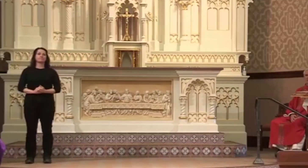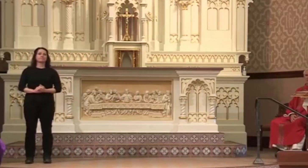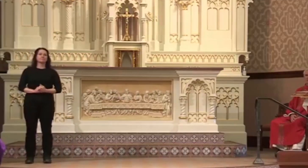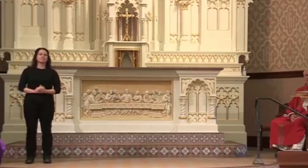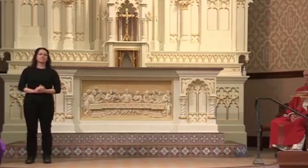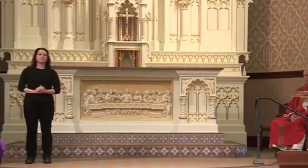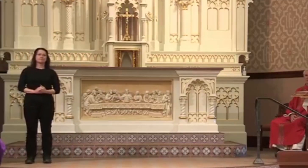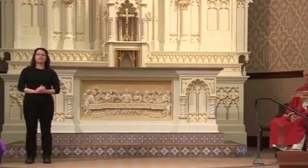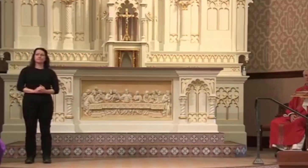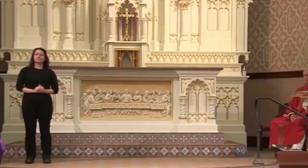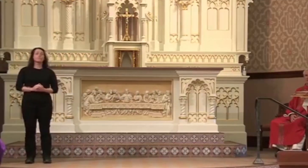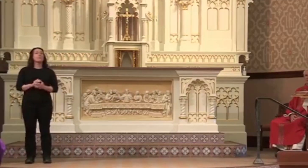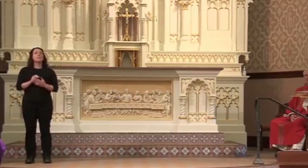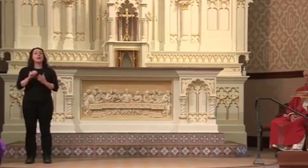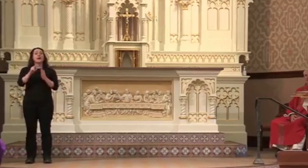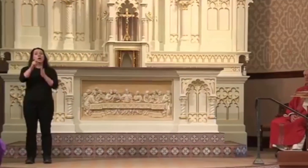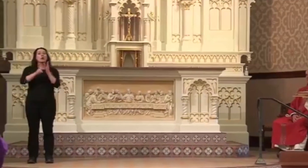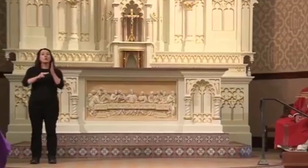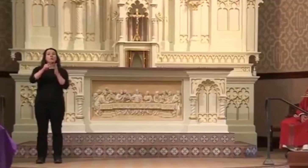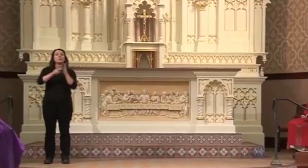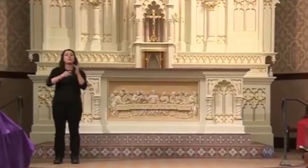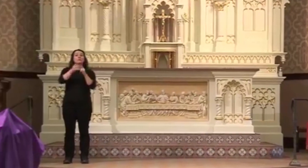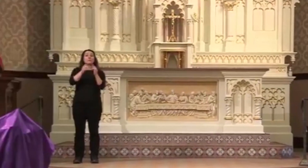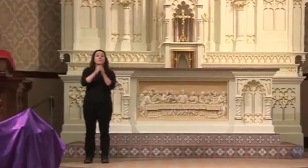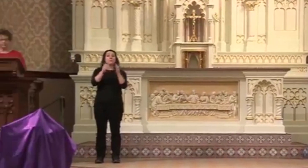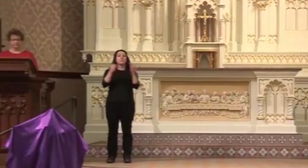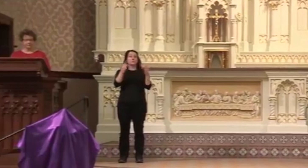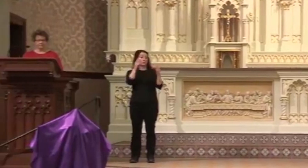A reading from the book of the prophet Isaiah.